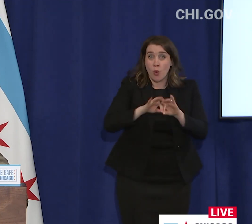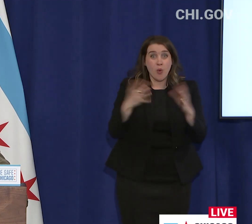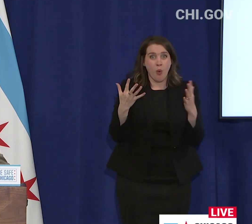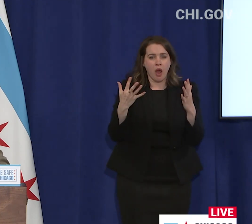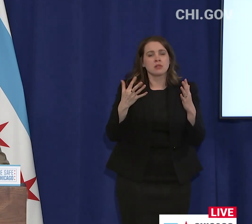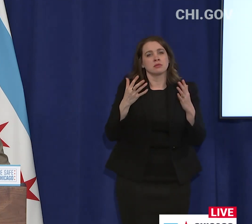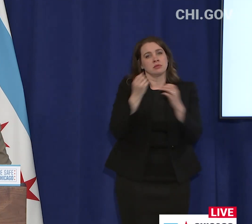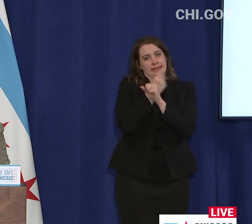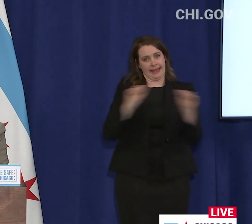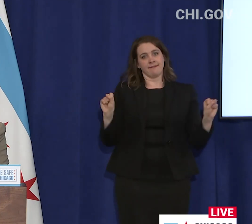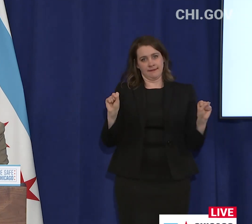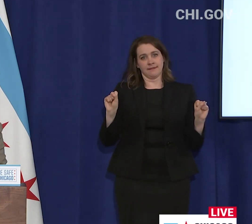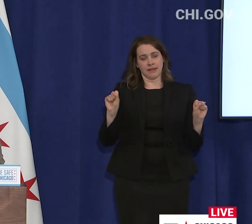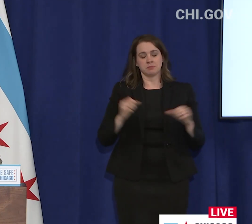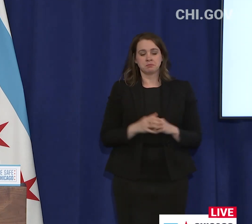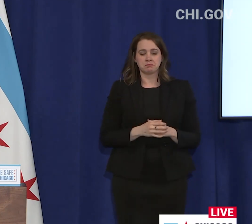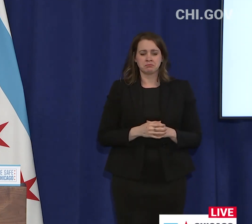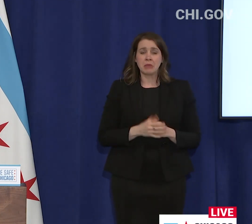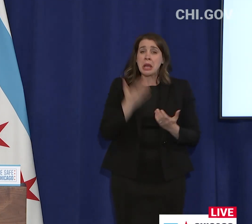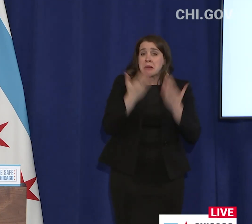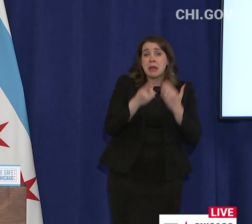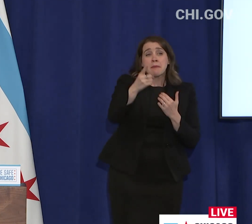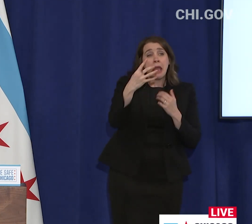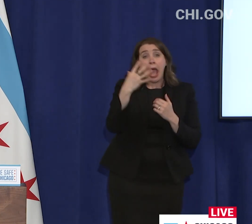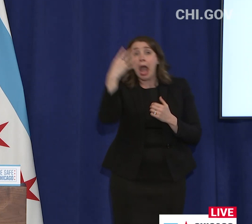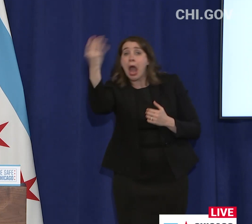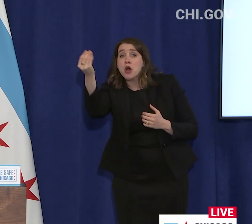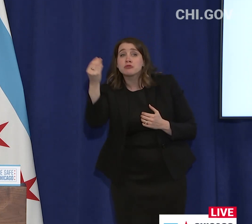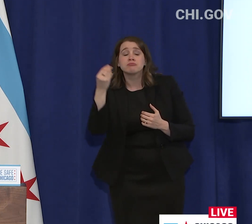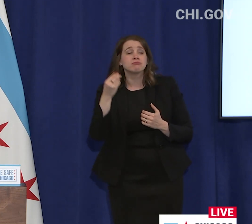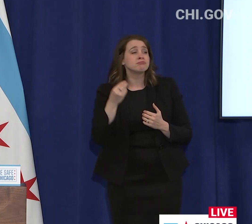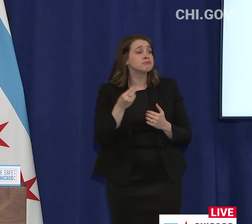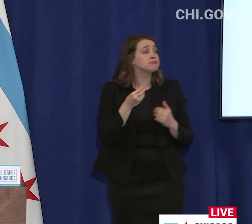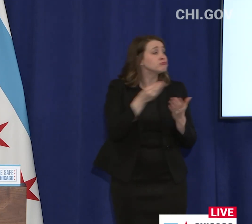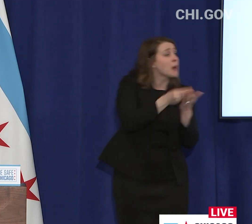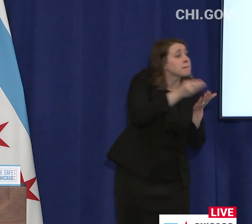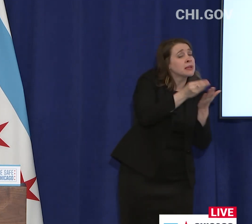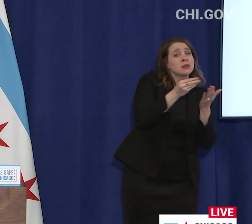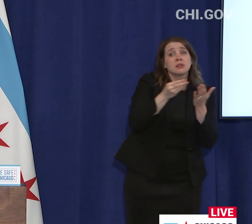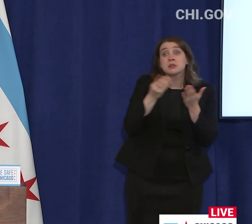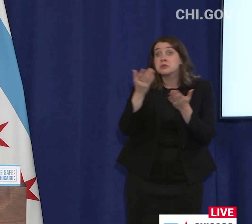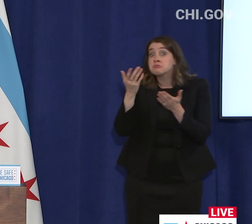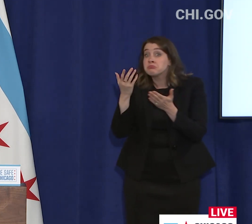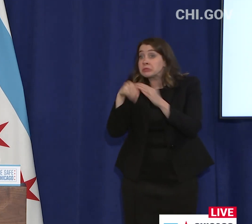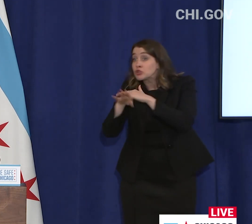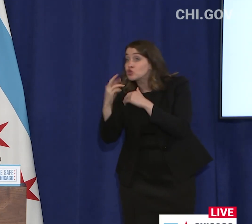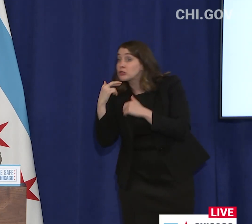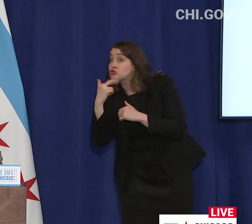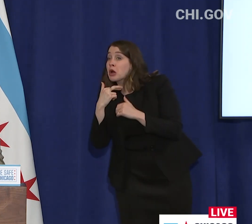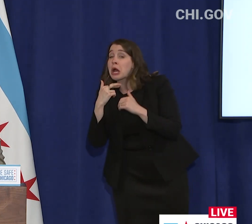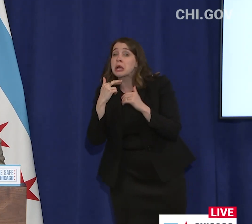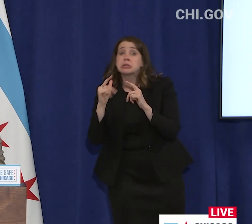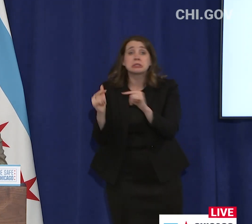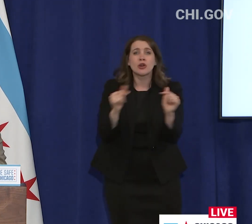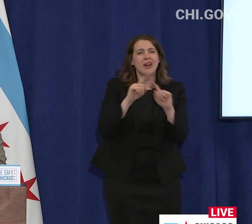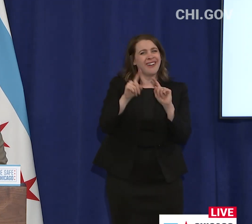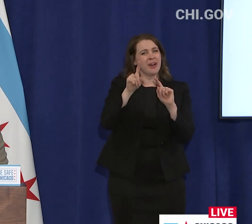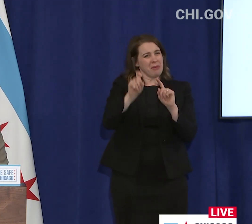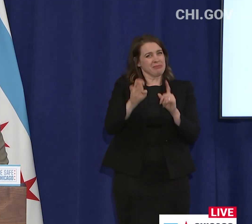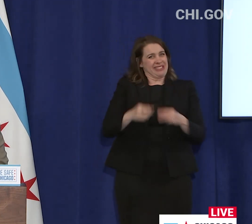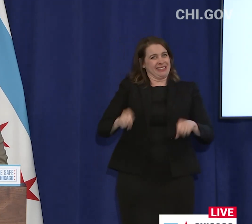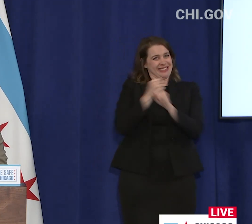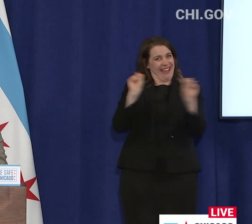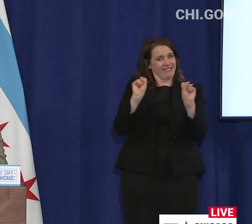be moving out of our homes, but this phase is still fraught with risk. And the only way for us to be successful is for all of